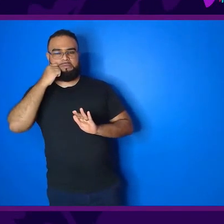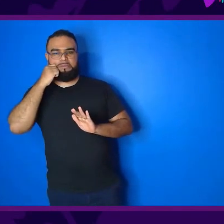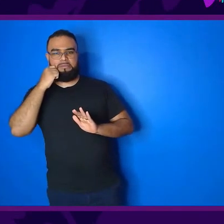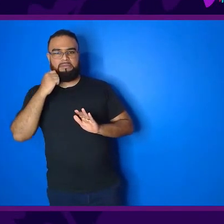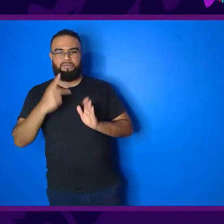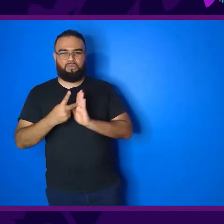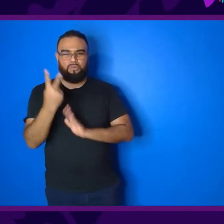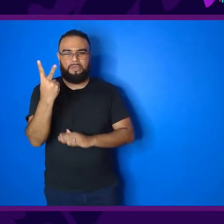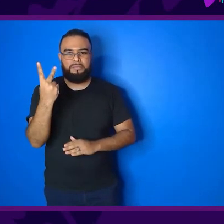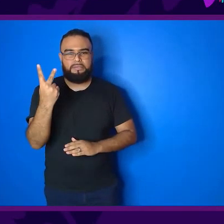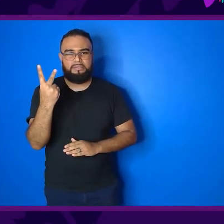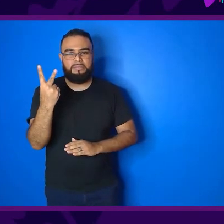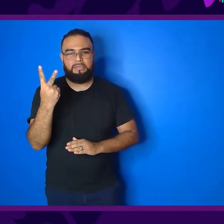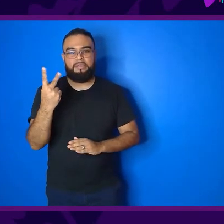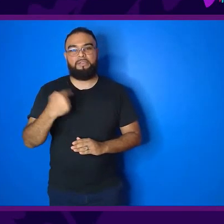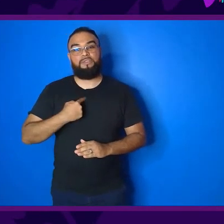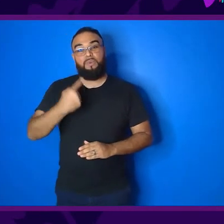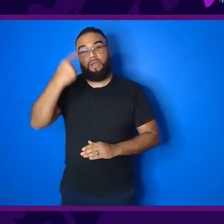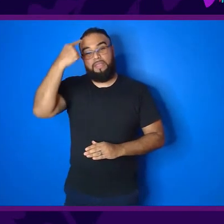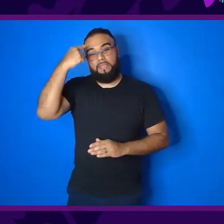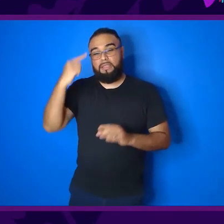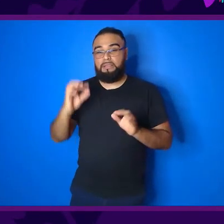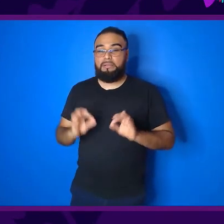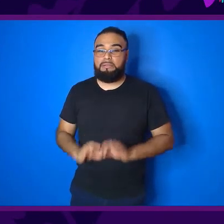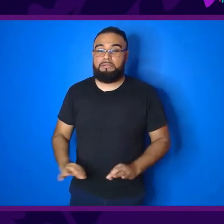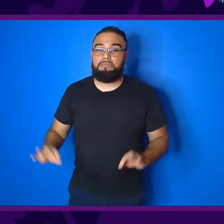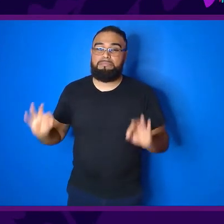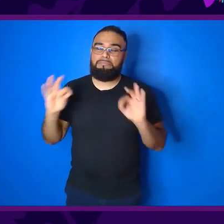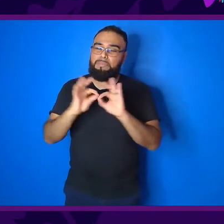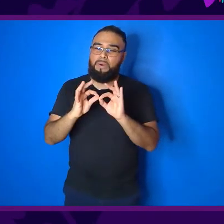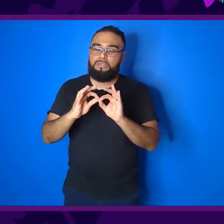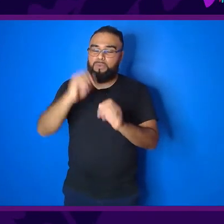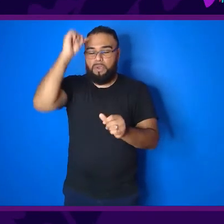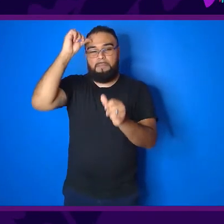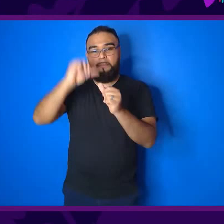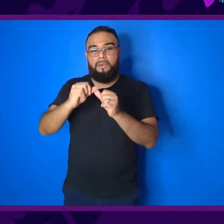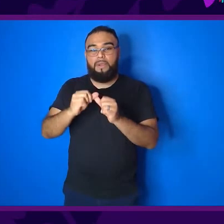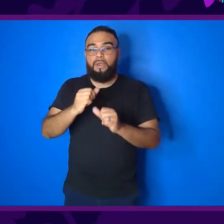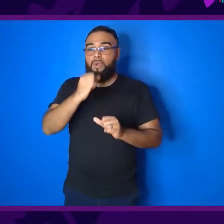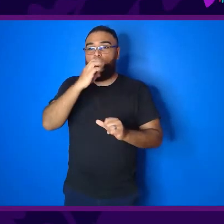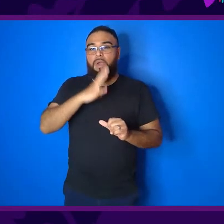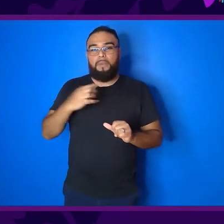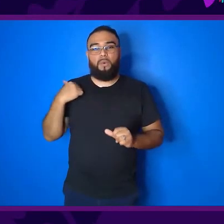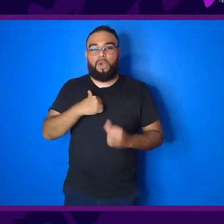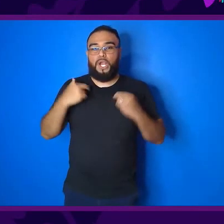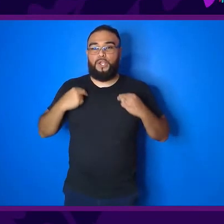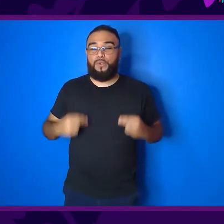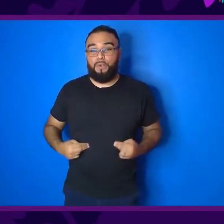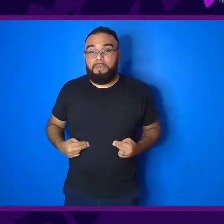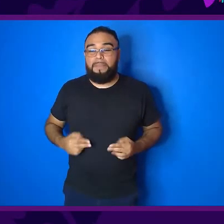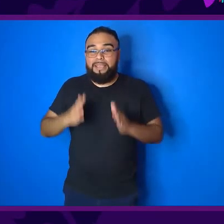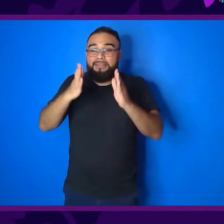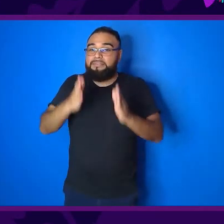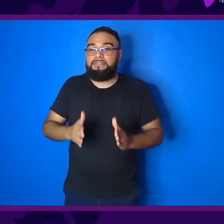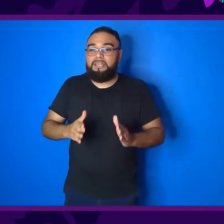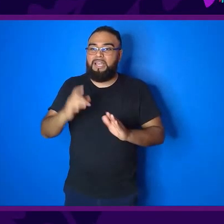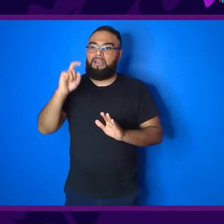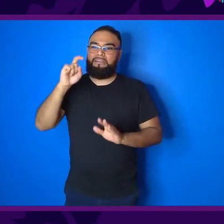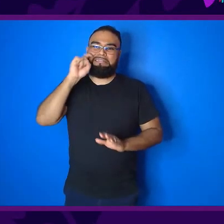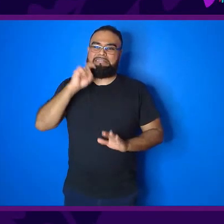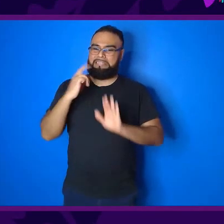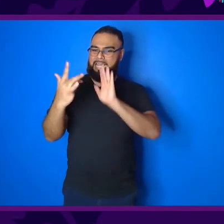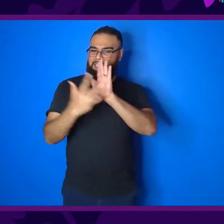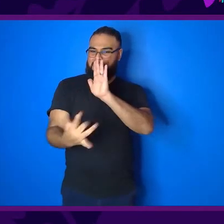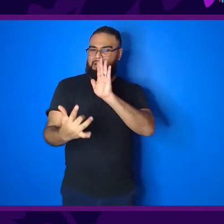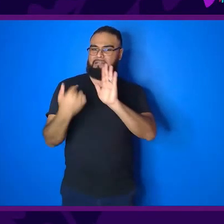also is that women, hey, we are human beings. We are not sex objects. So let's get rid of that, okay? We are not sex objects. And guess what?